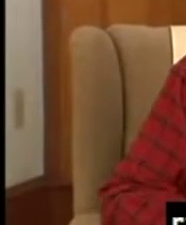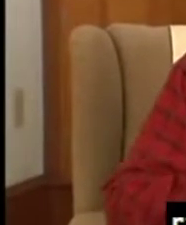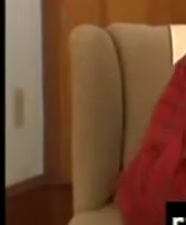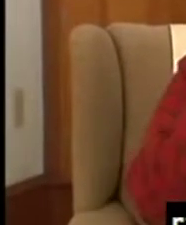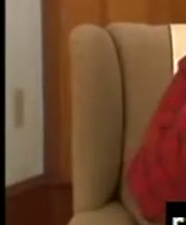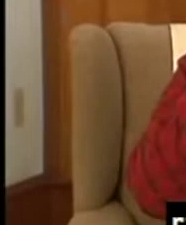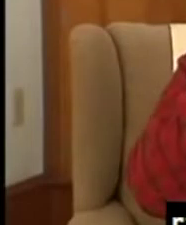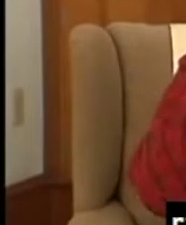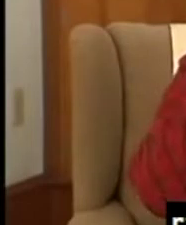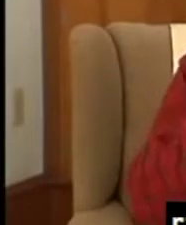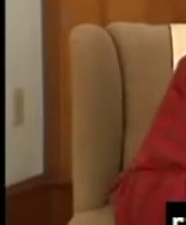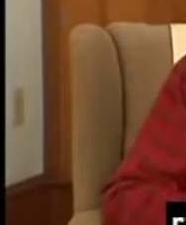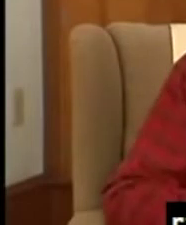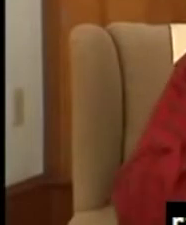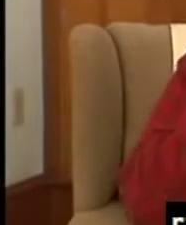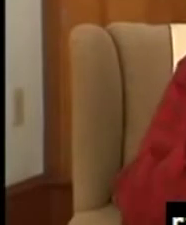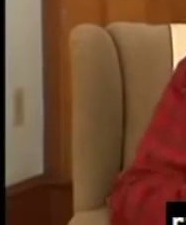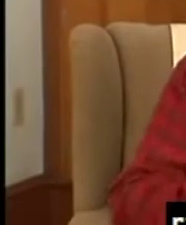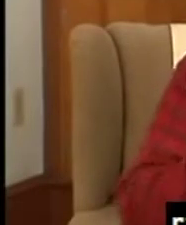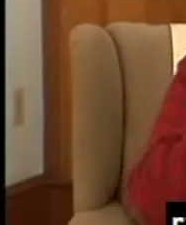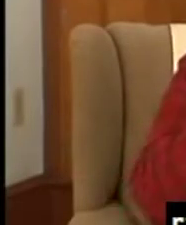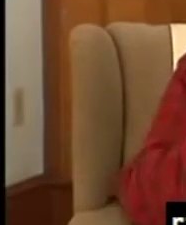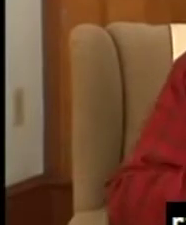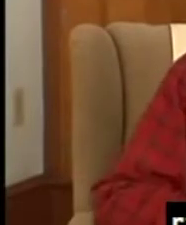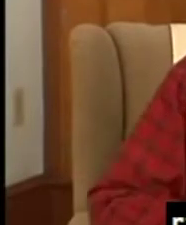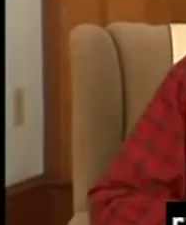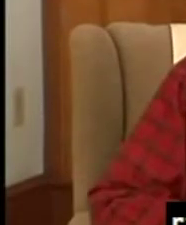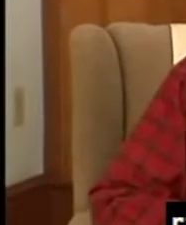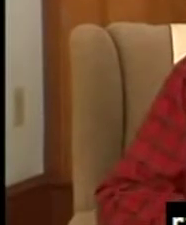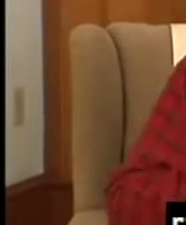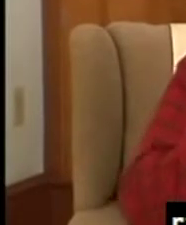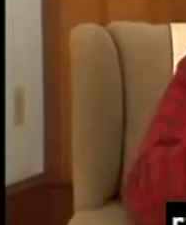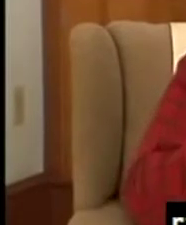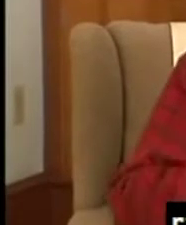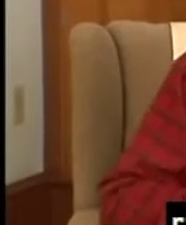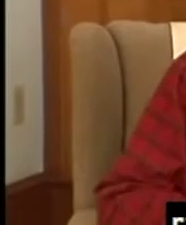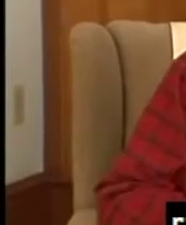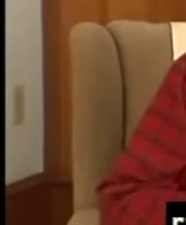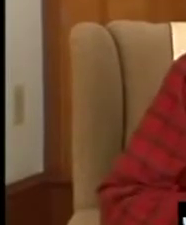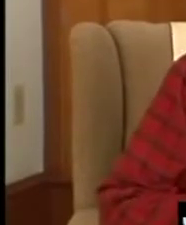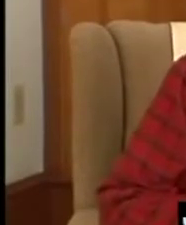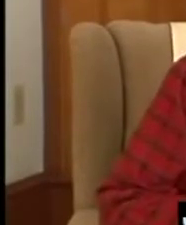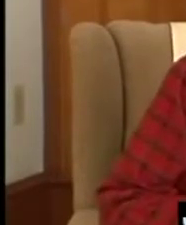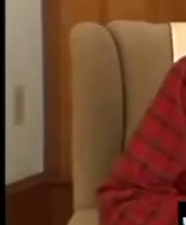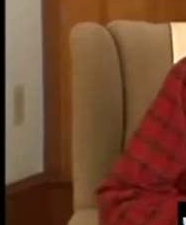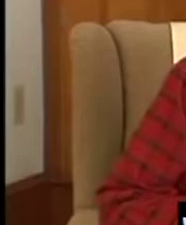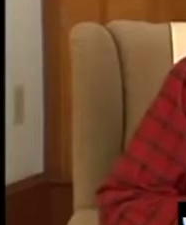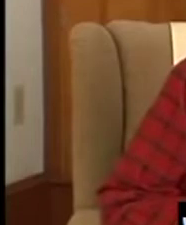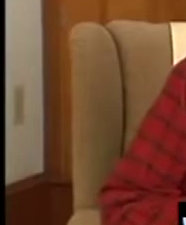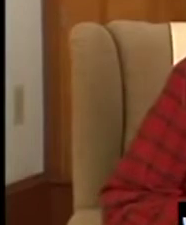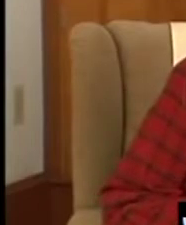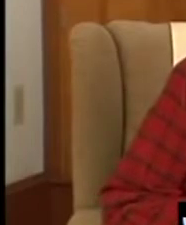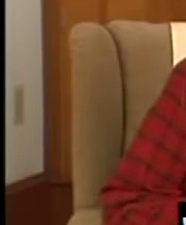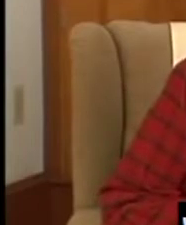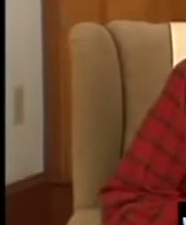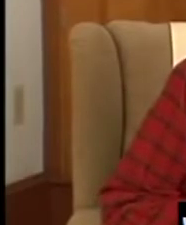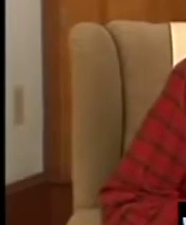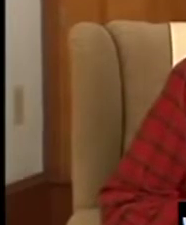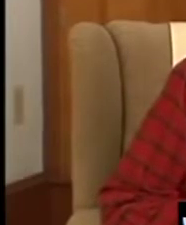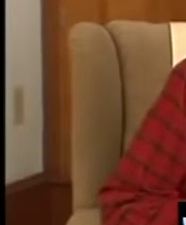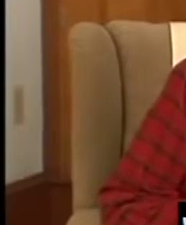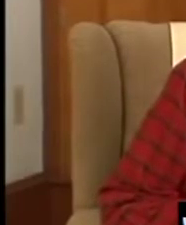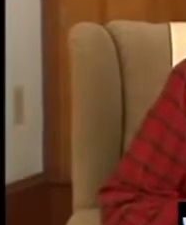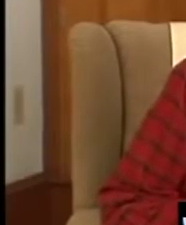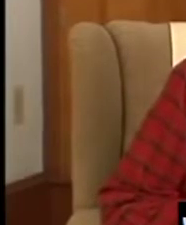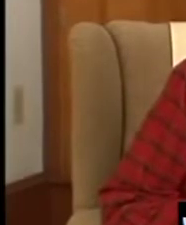his neck, and they hit him right across there. So that was a sign for Ernest Mayo. When anybody went like that, you know, he was talking about Ernest. And some of the rest of them, a lot